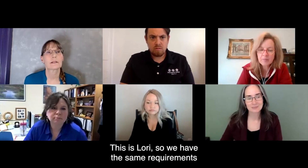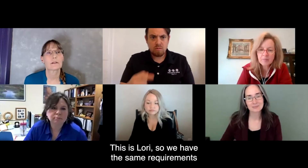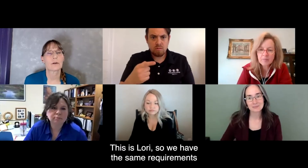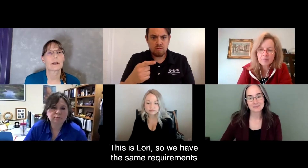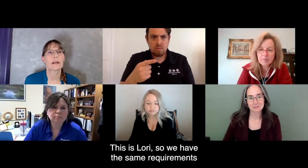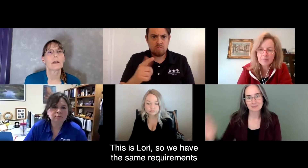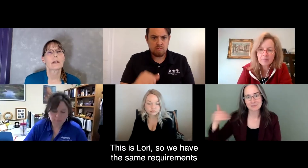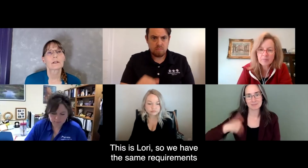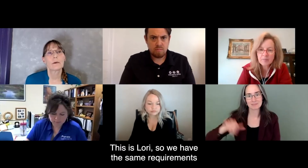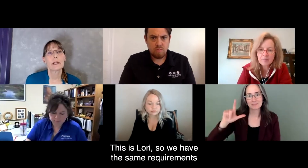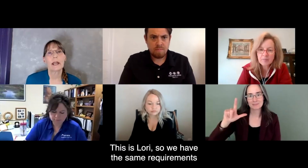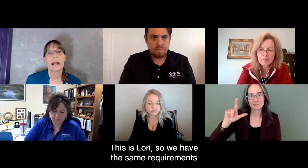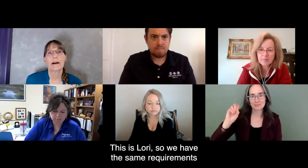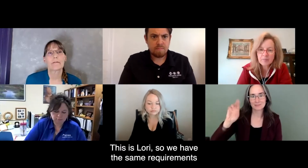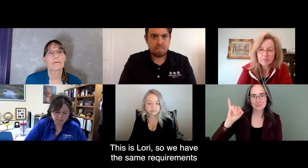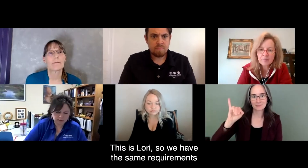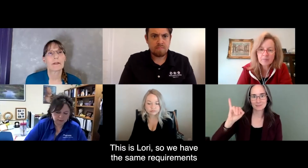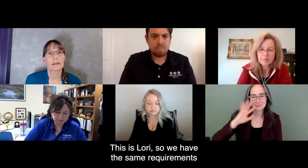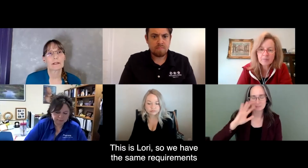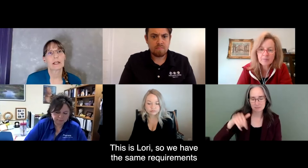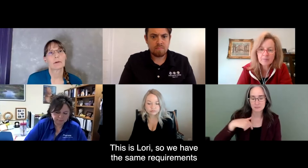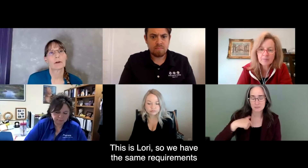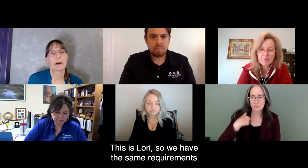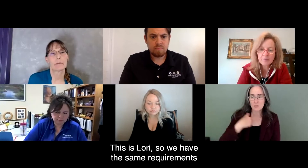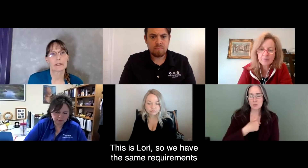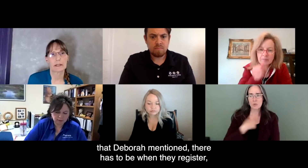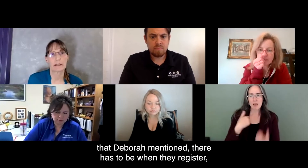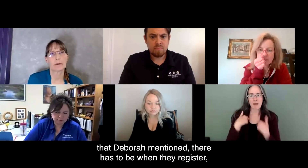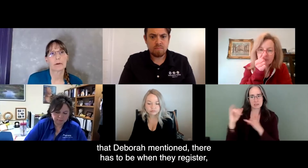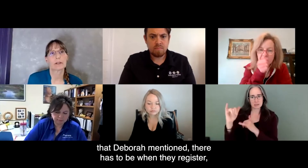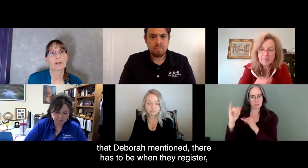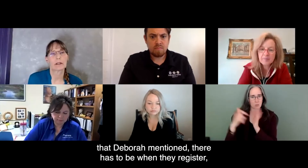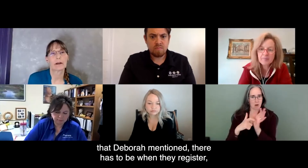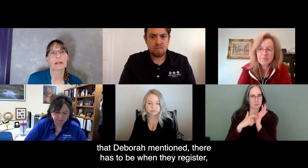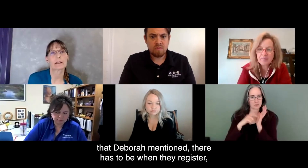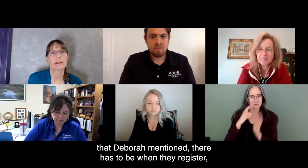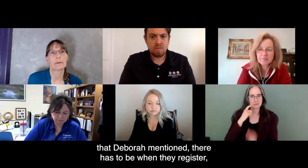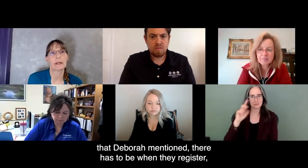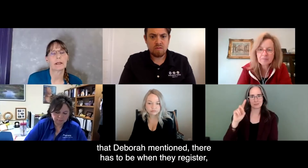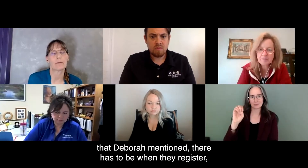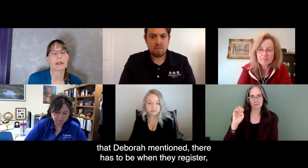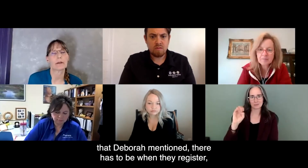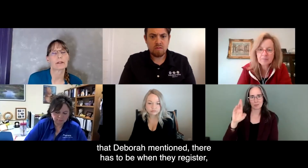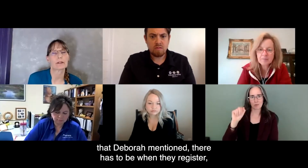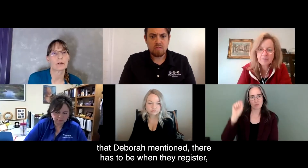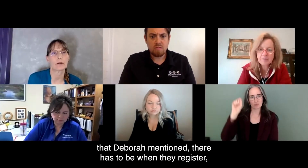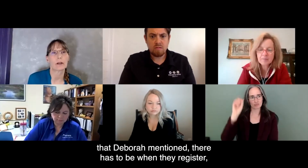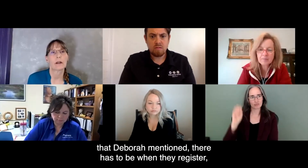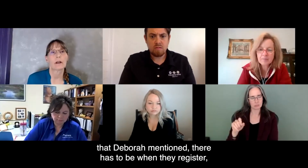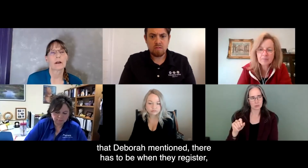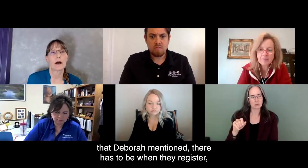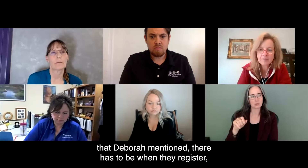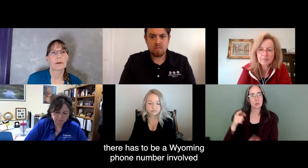This is Lori. So we have the same requirements that Deborah mentioned. There has to be, when they